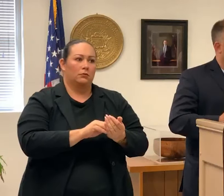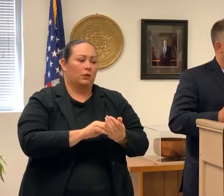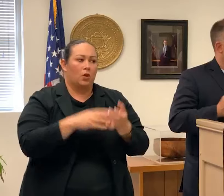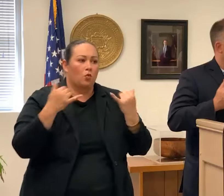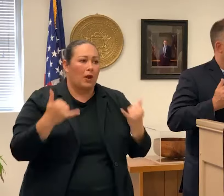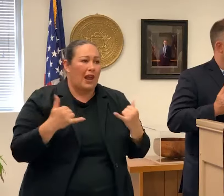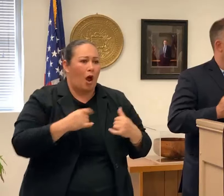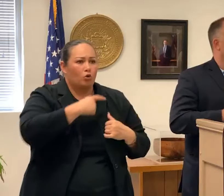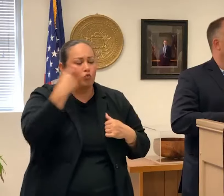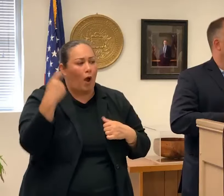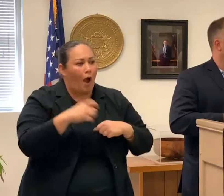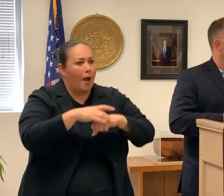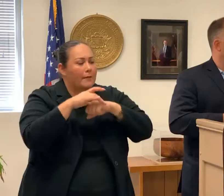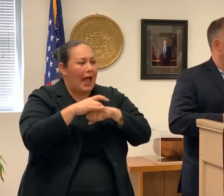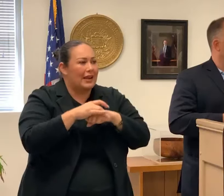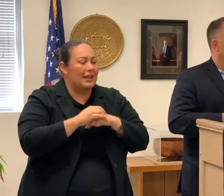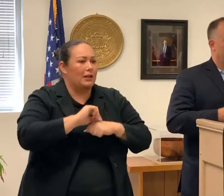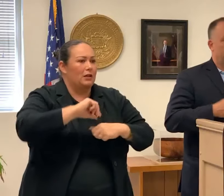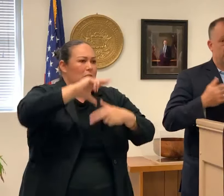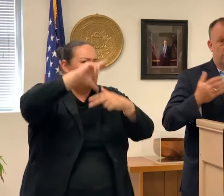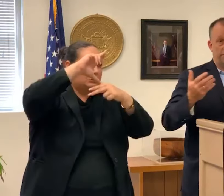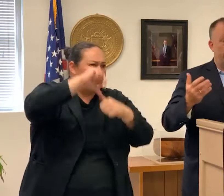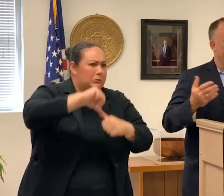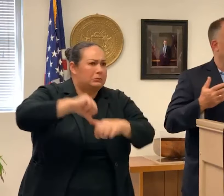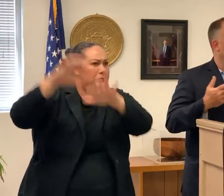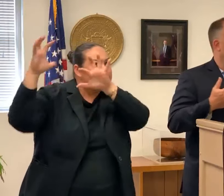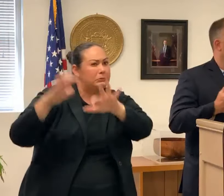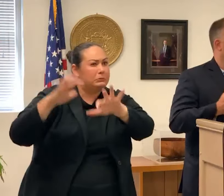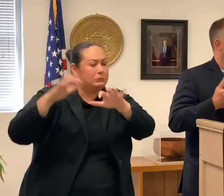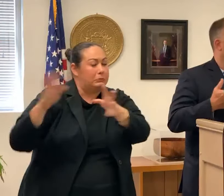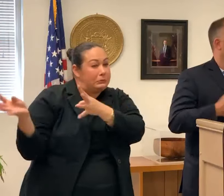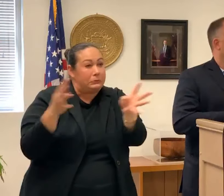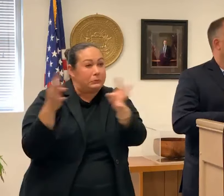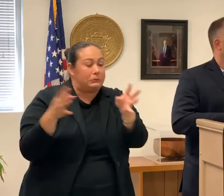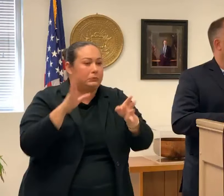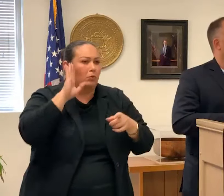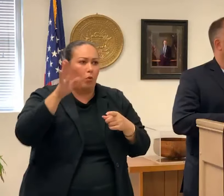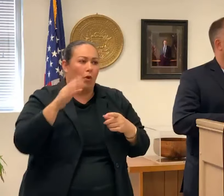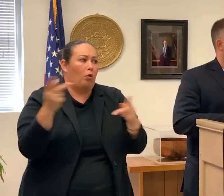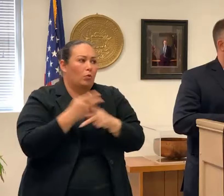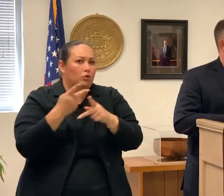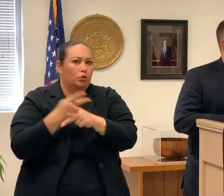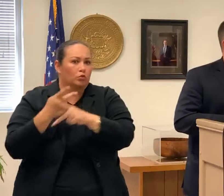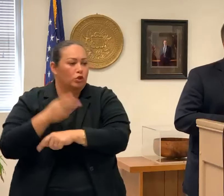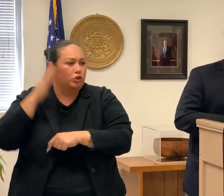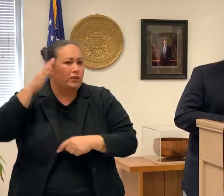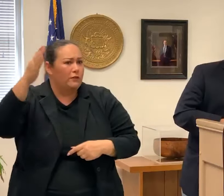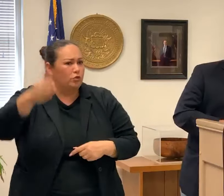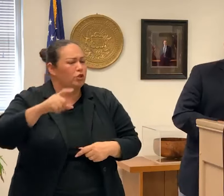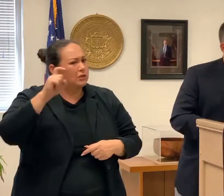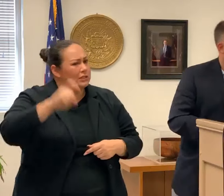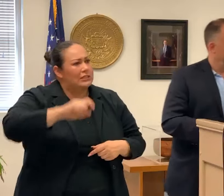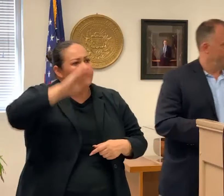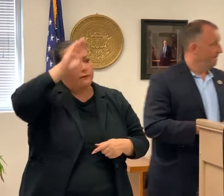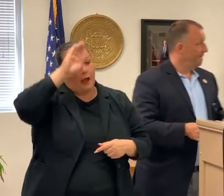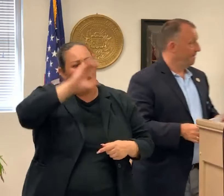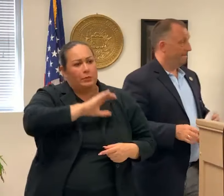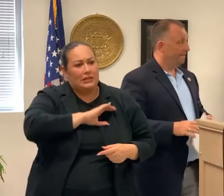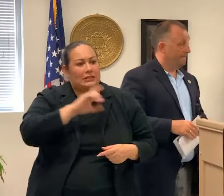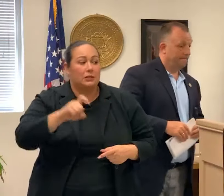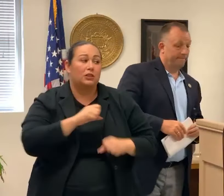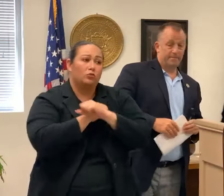heavy storms, and need for resources, including fire, police, to protect people.